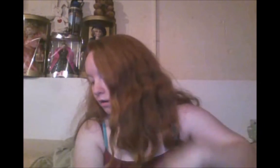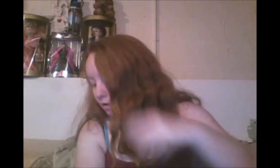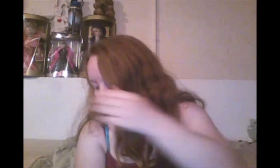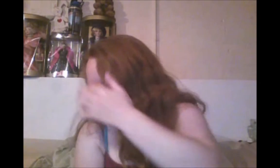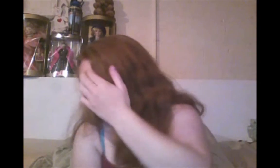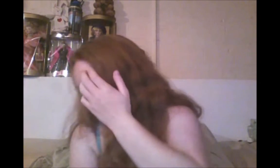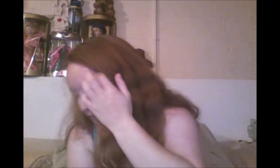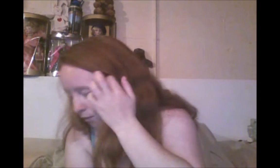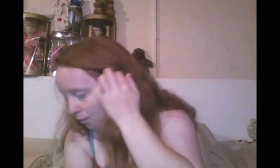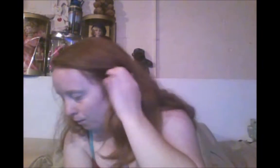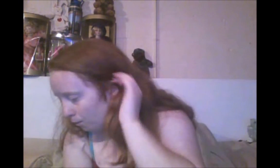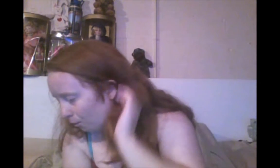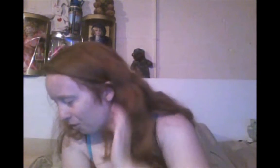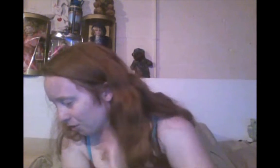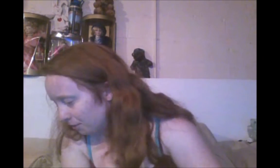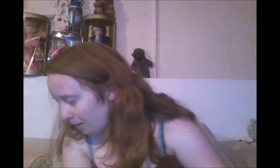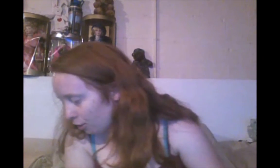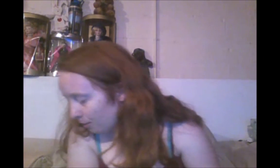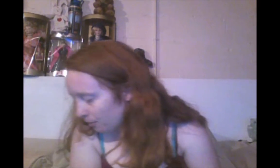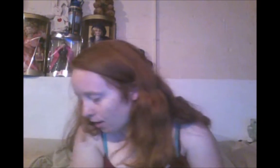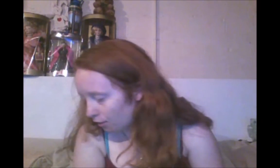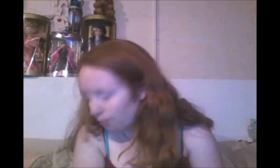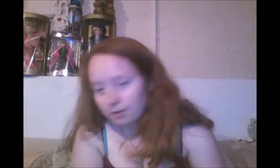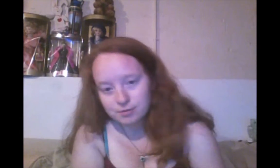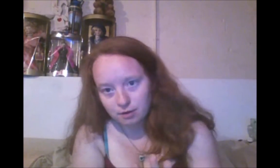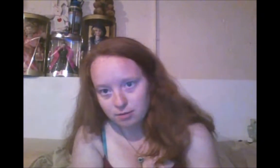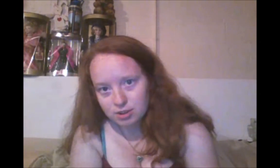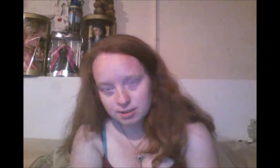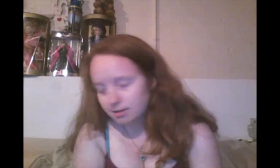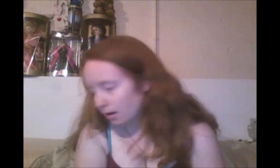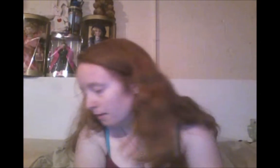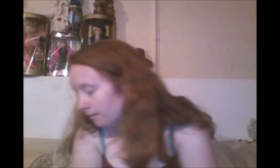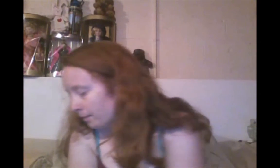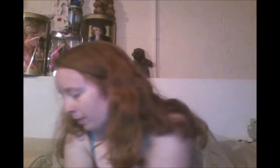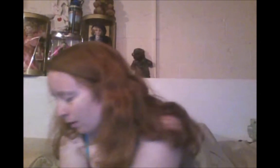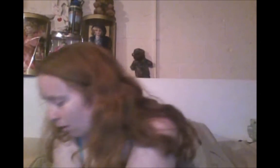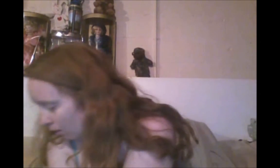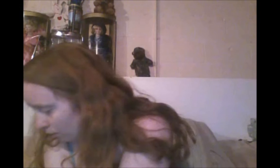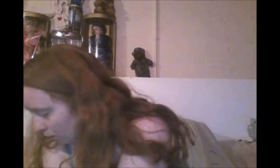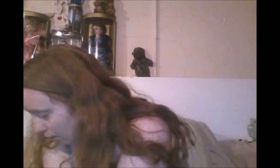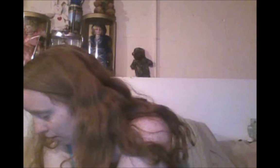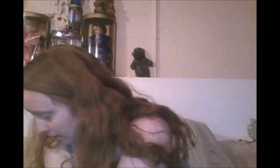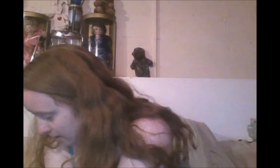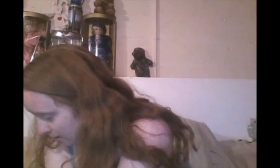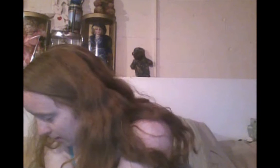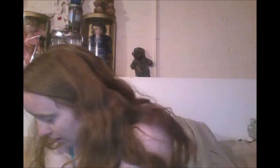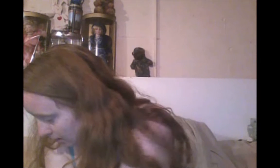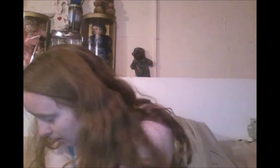Okay. Worm? I don't remember how to do worm, so give me just a second. Worm, let's see.